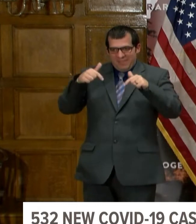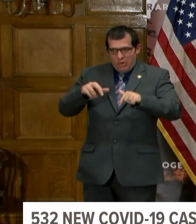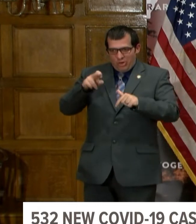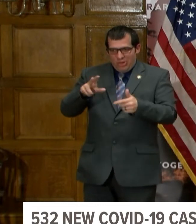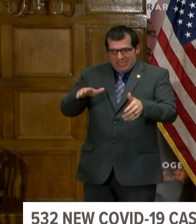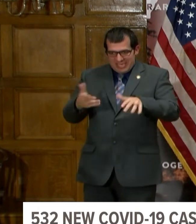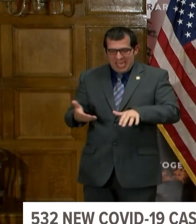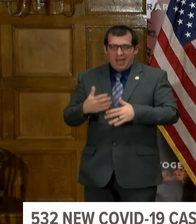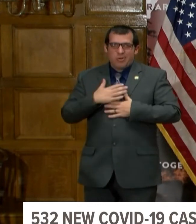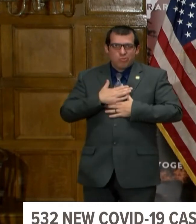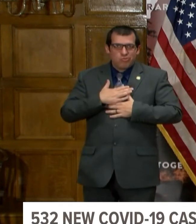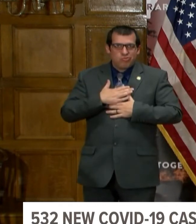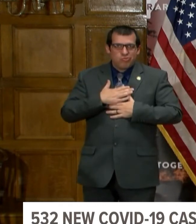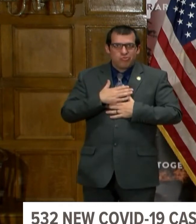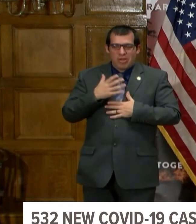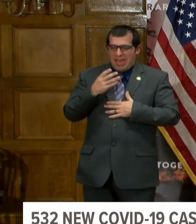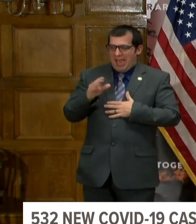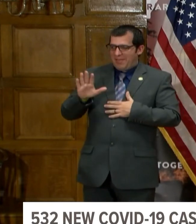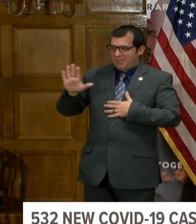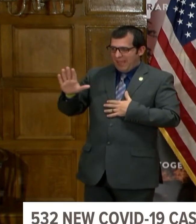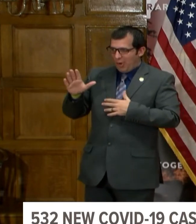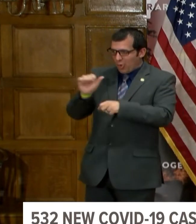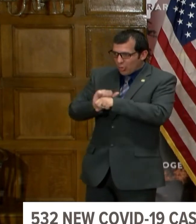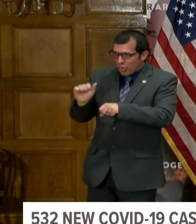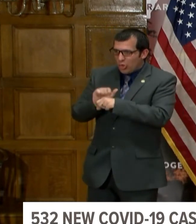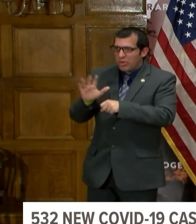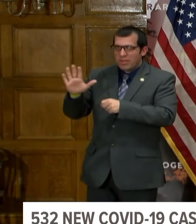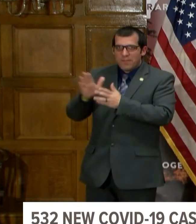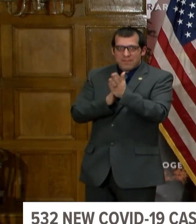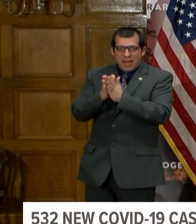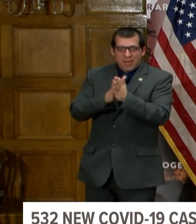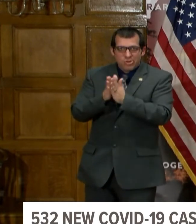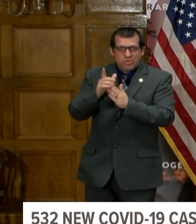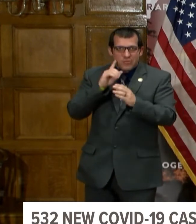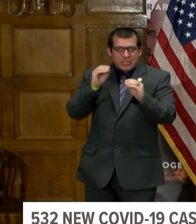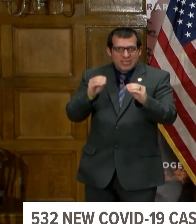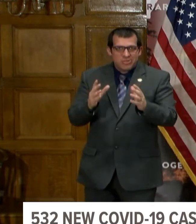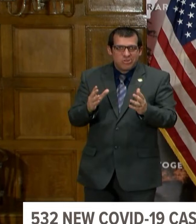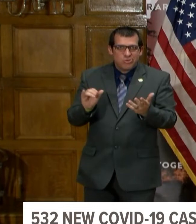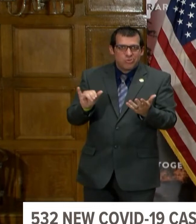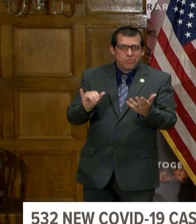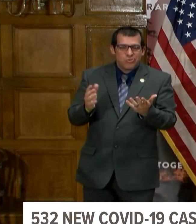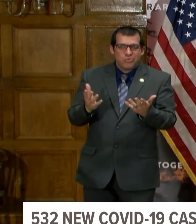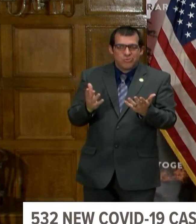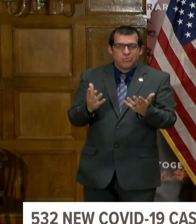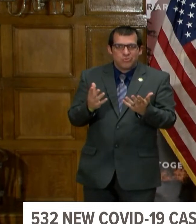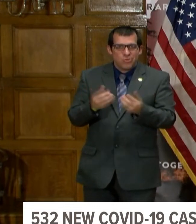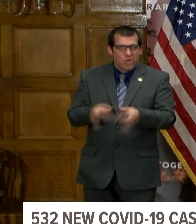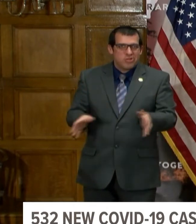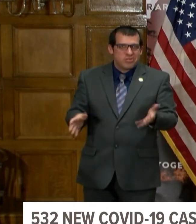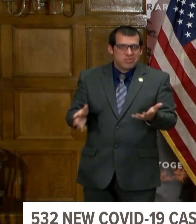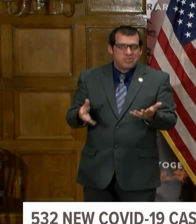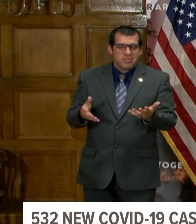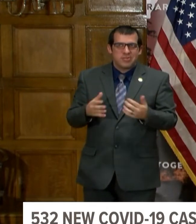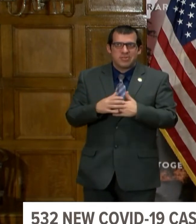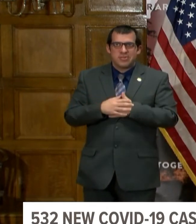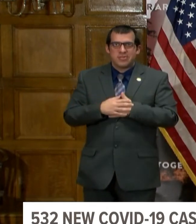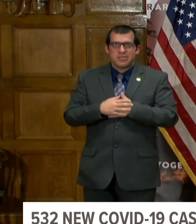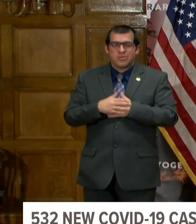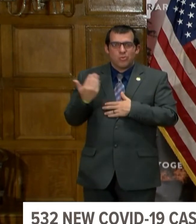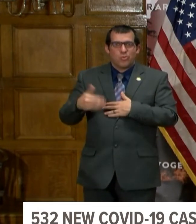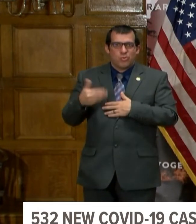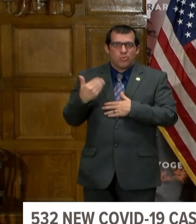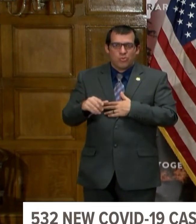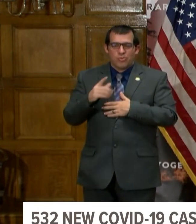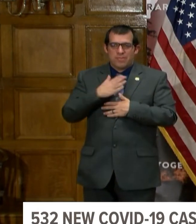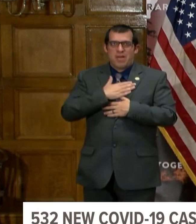also losing their dedication and their passion for teaching. And so those are always